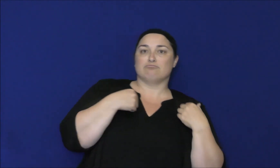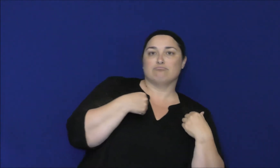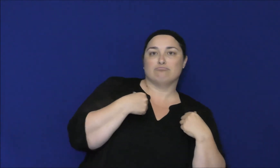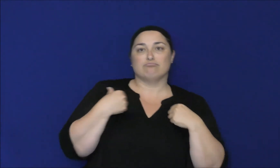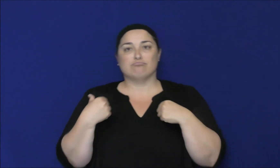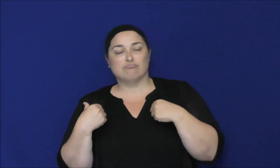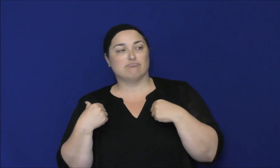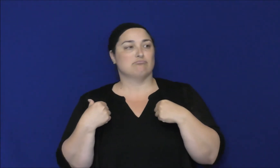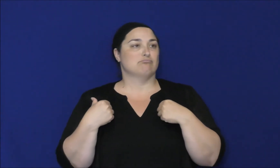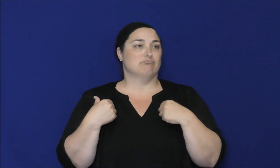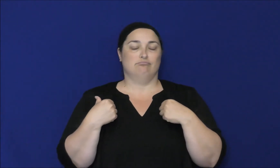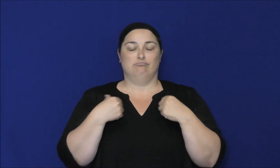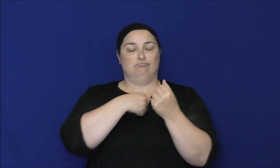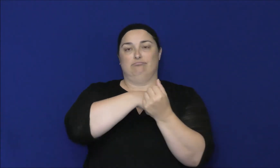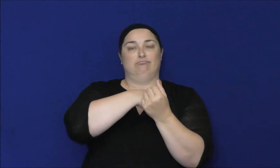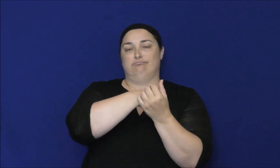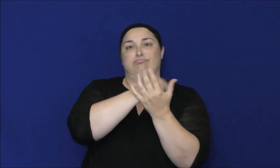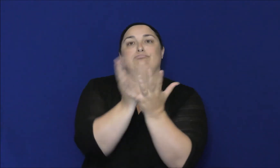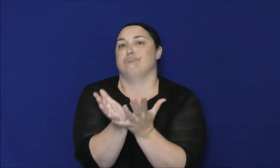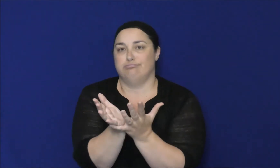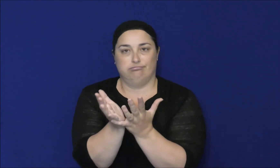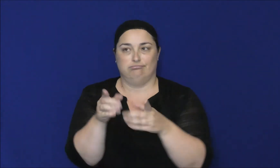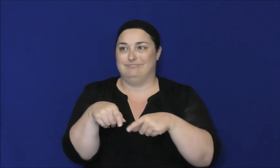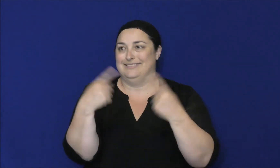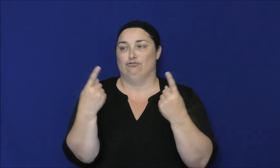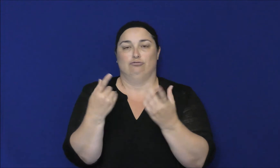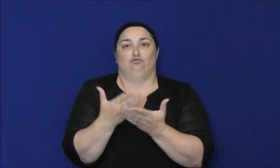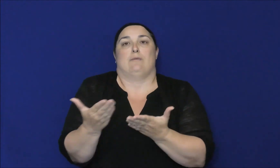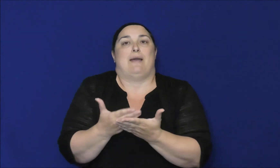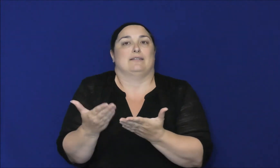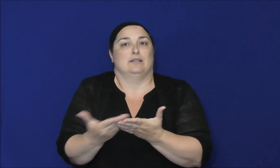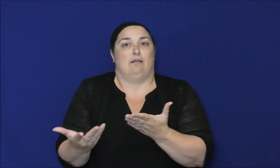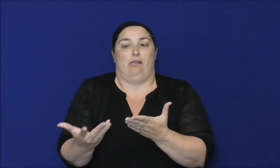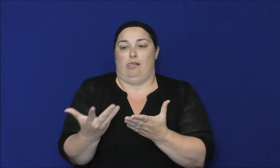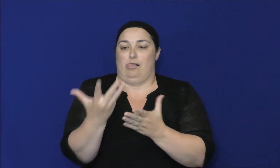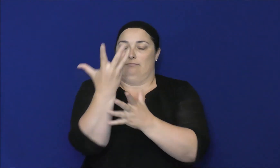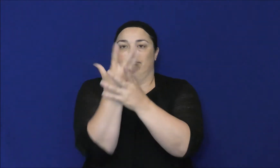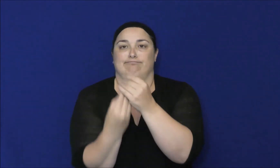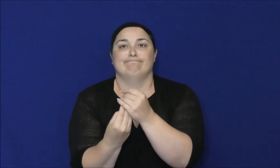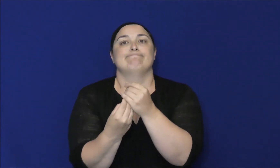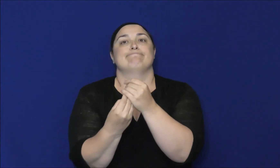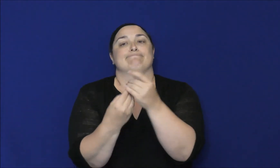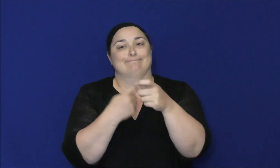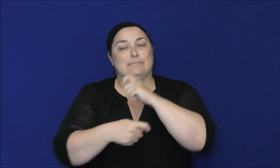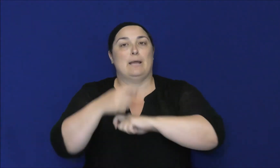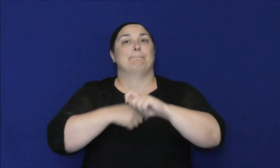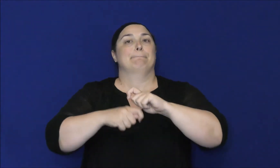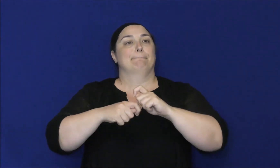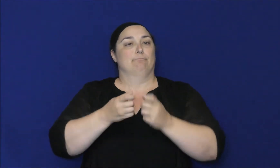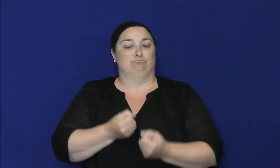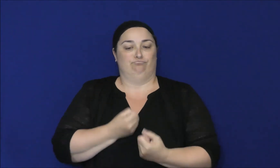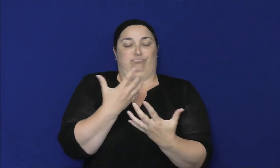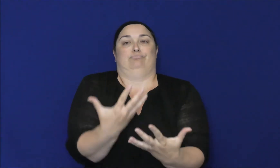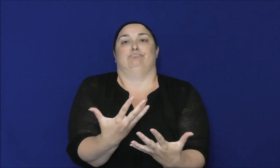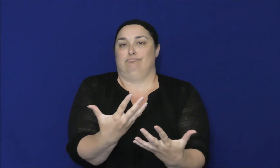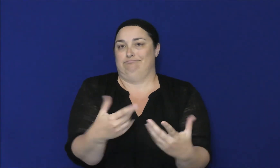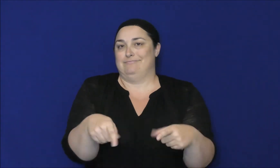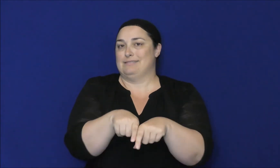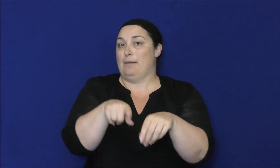a whole raft of grammatical features that we are expressing at the same time. So